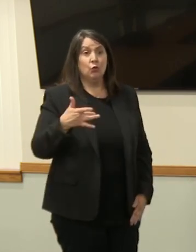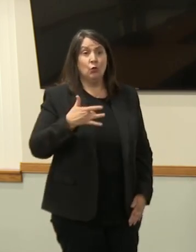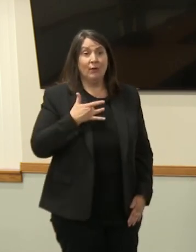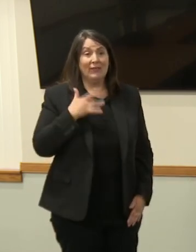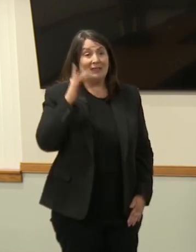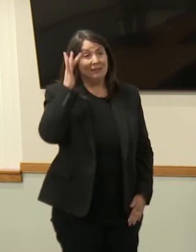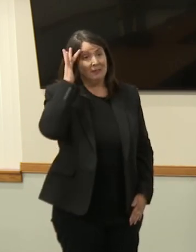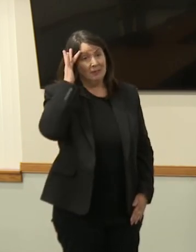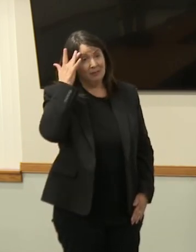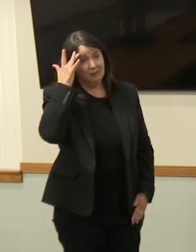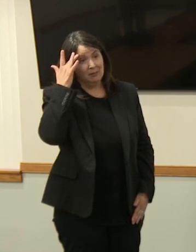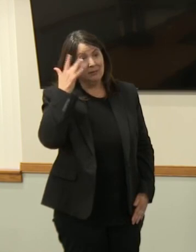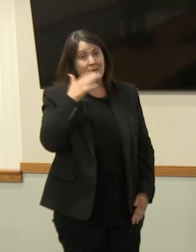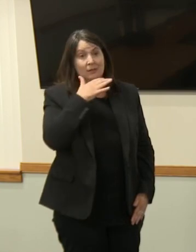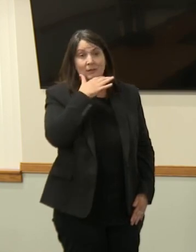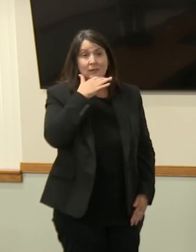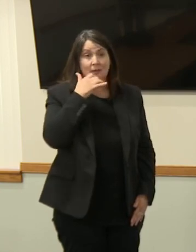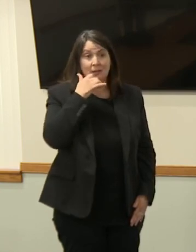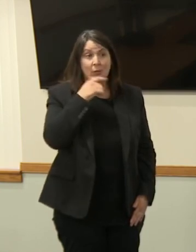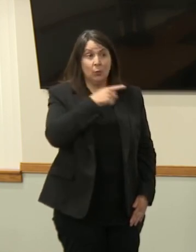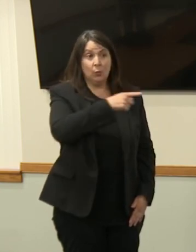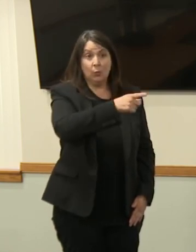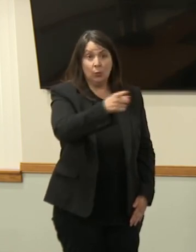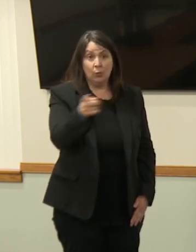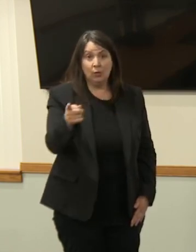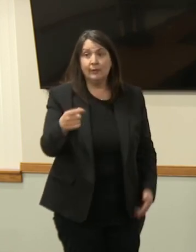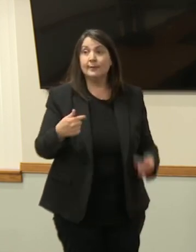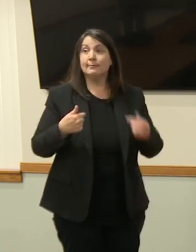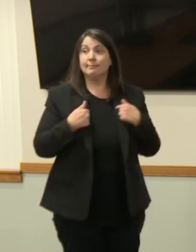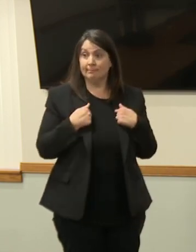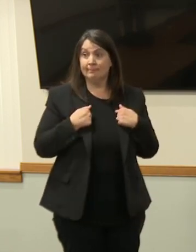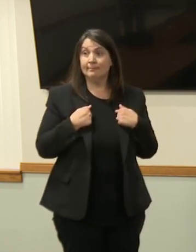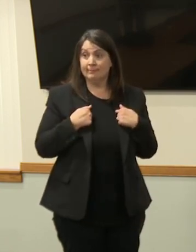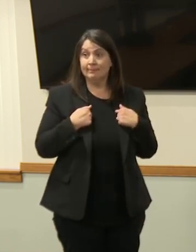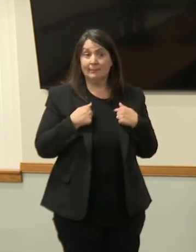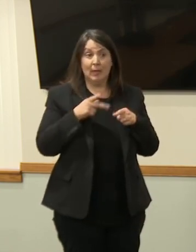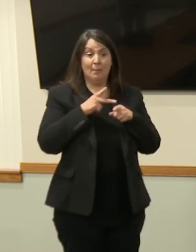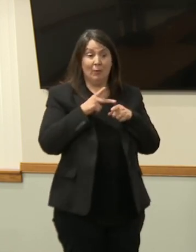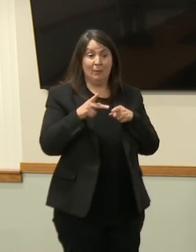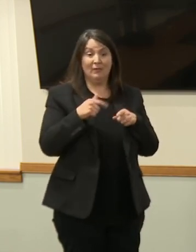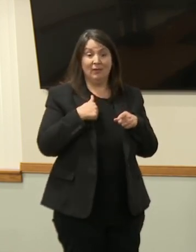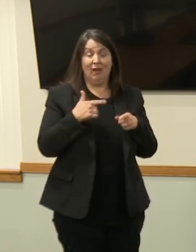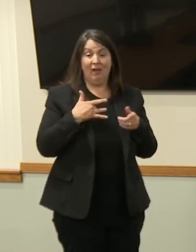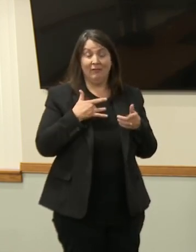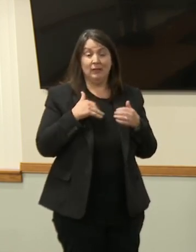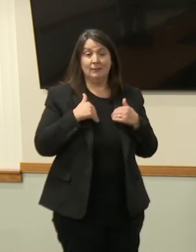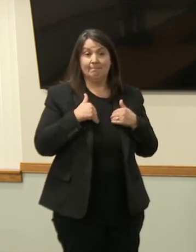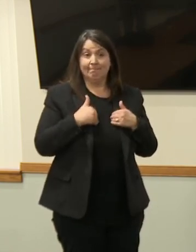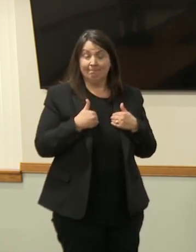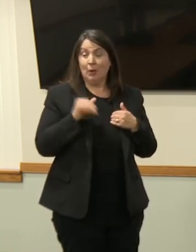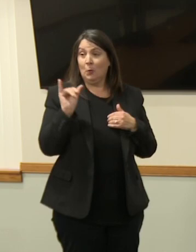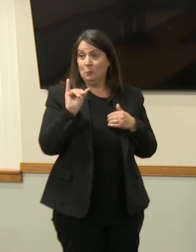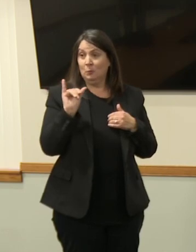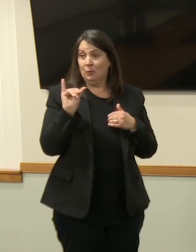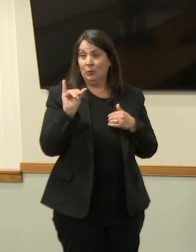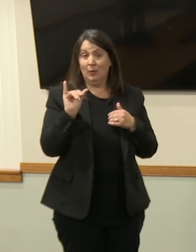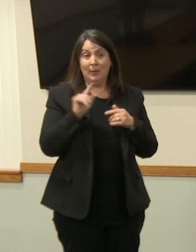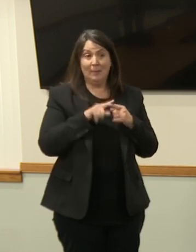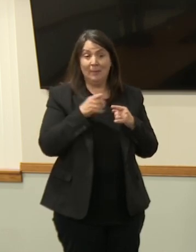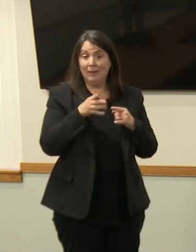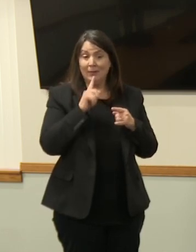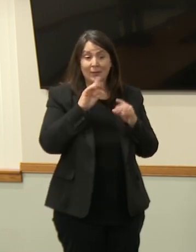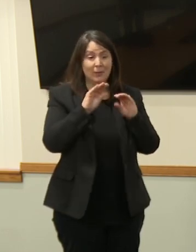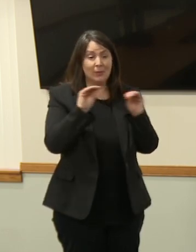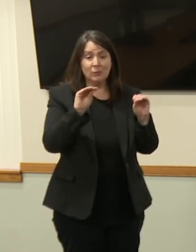as professionals that not only personally are addressing this, but professionally are addressing it. It's real, and so there is no magic answer.